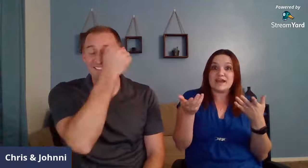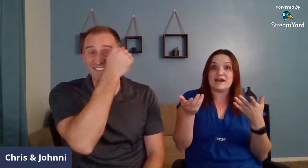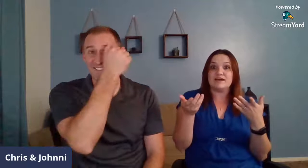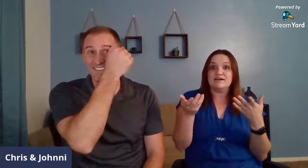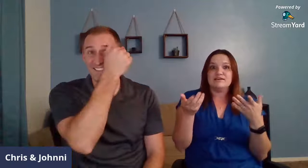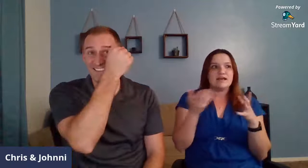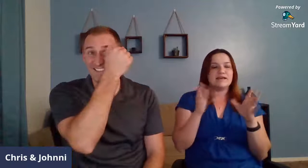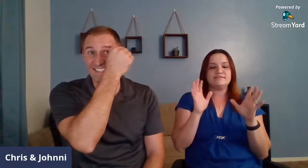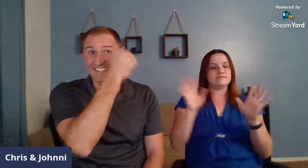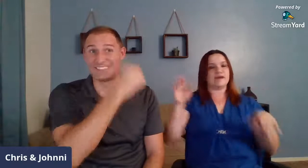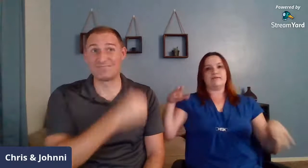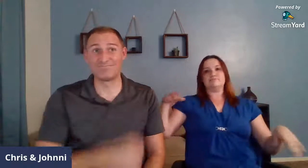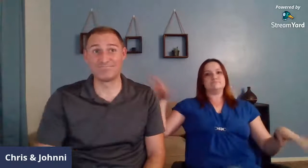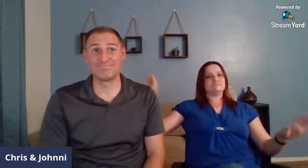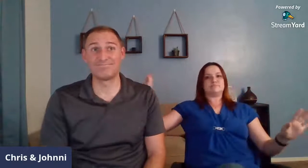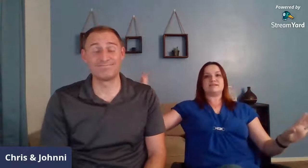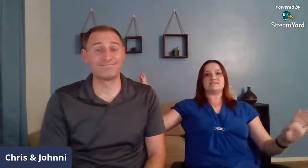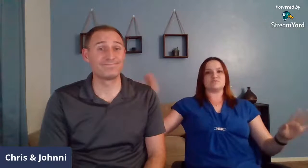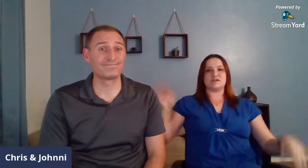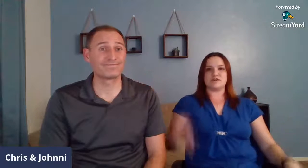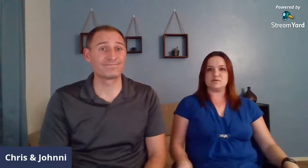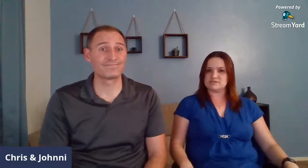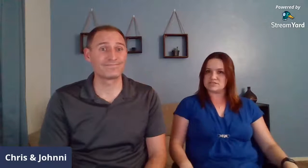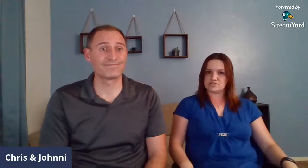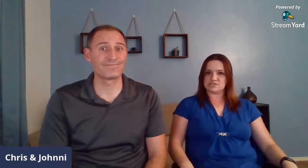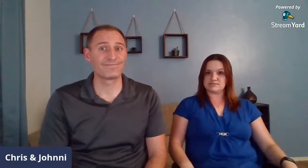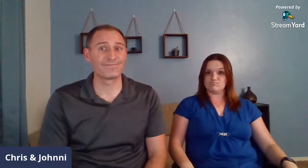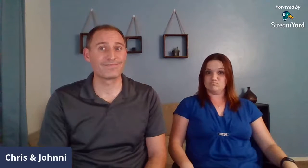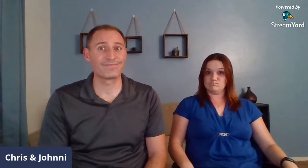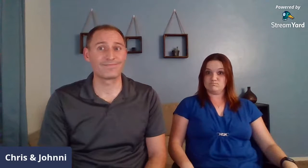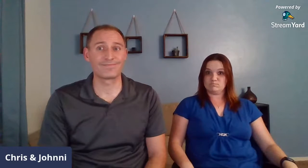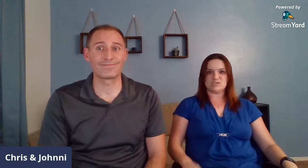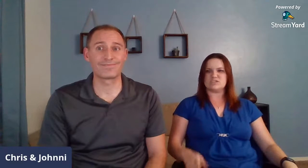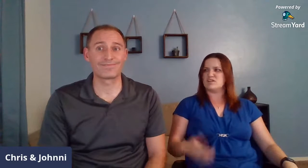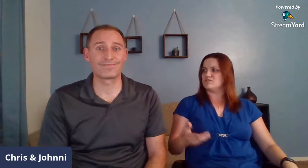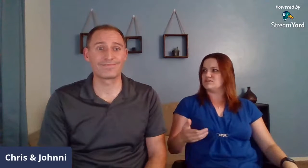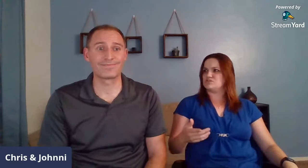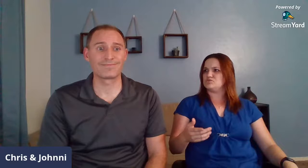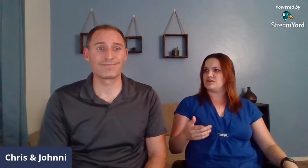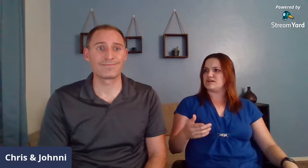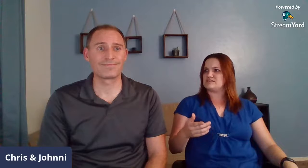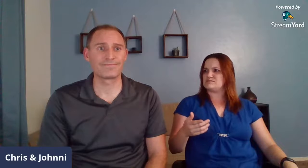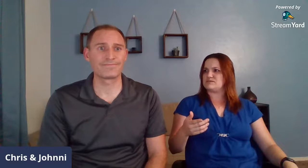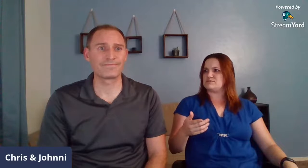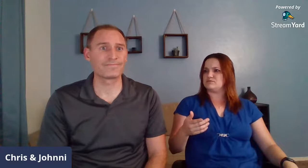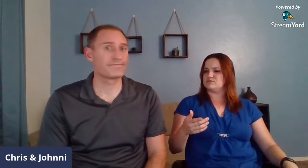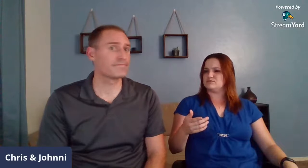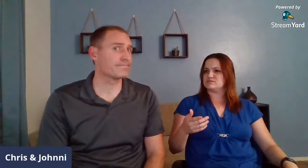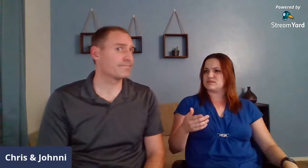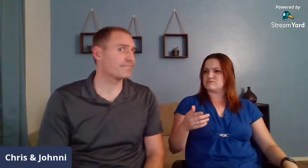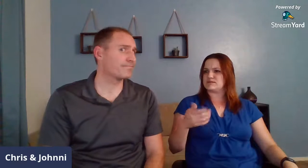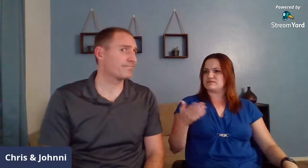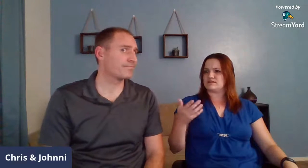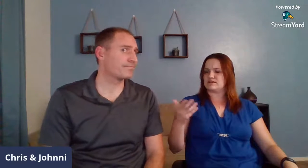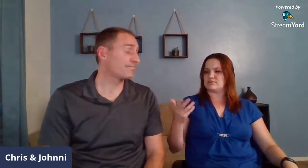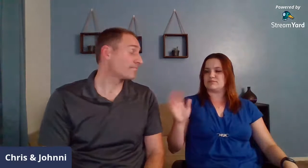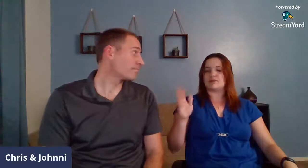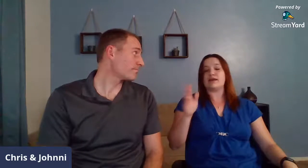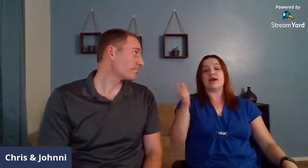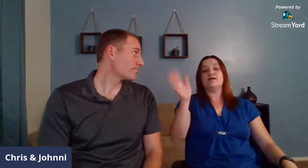yeah, pizza is one of those that you're just. There's another one too. Like I've seen people sign pizza a couple, but yeah.